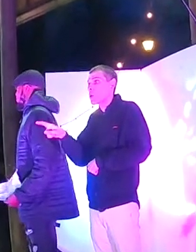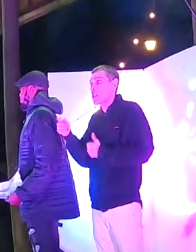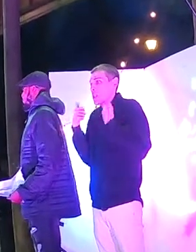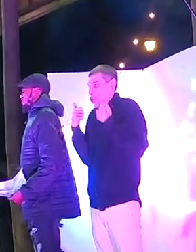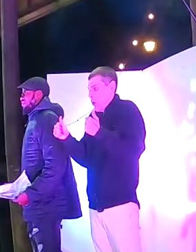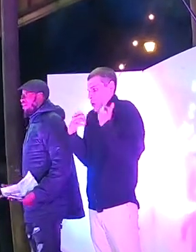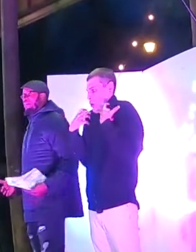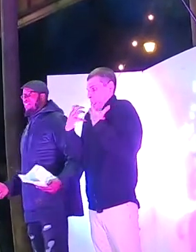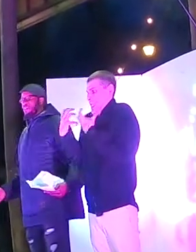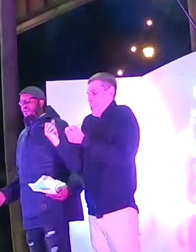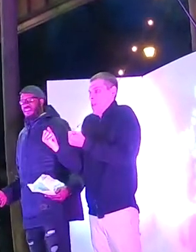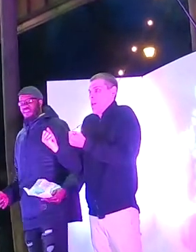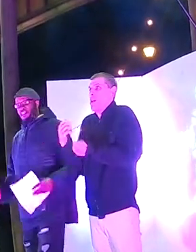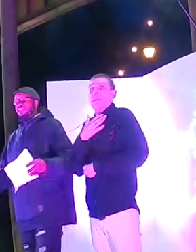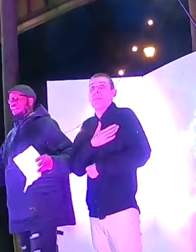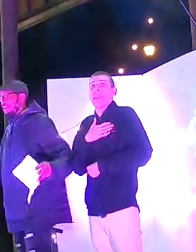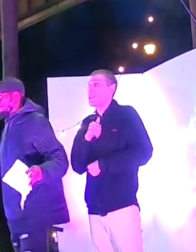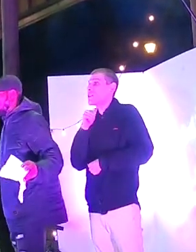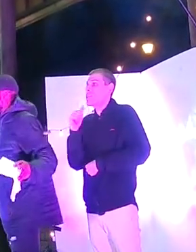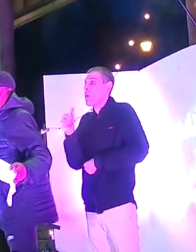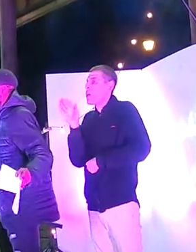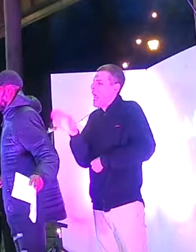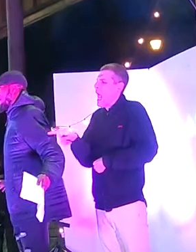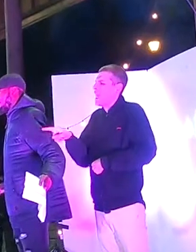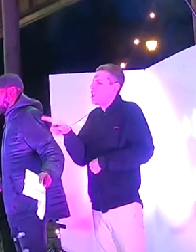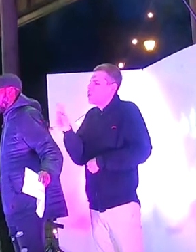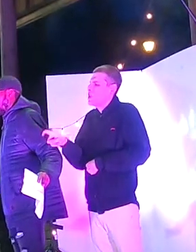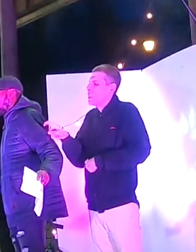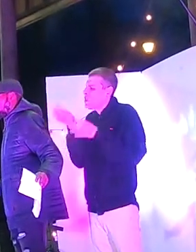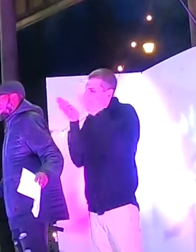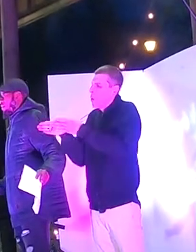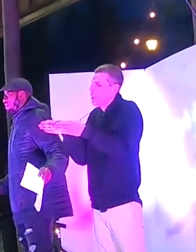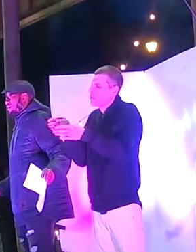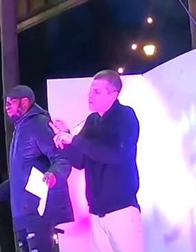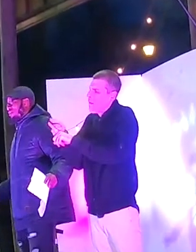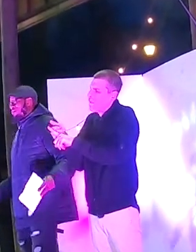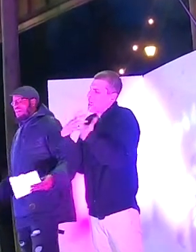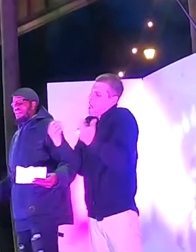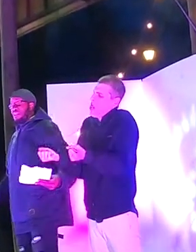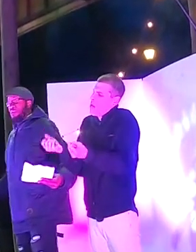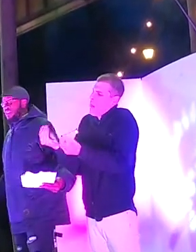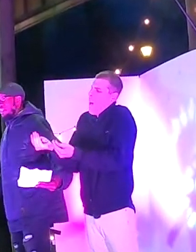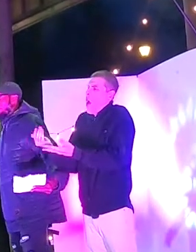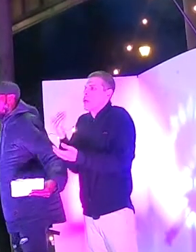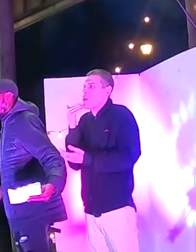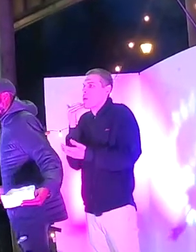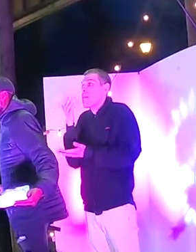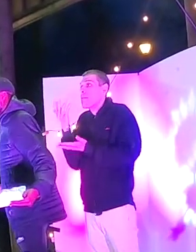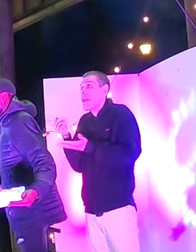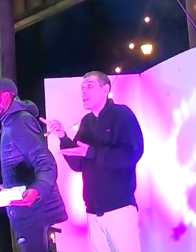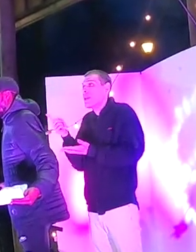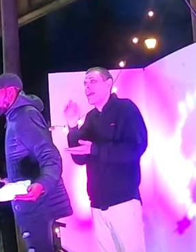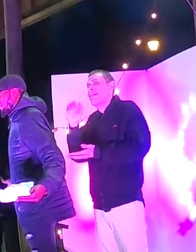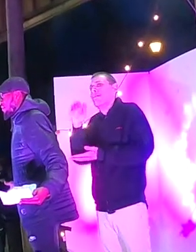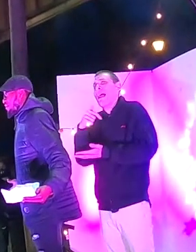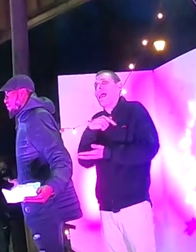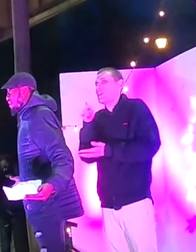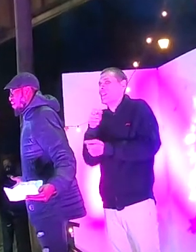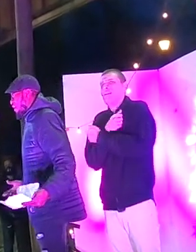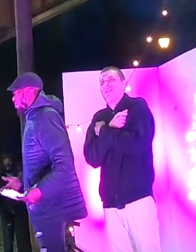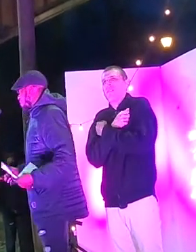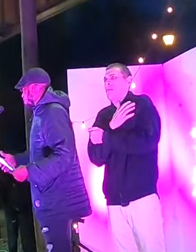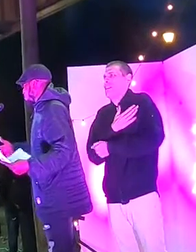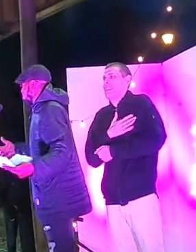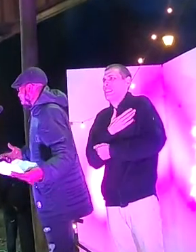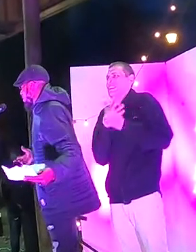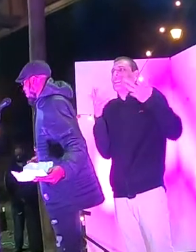heal, don't be so quick to say you need to heal and focus on yourself. Maybe they're just reaching out for love.